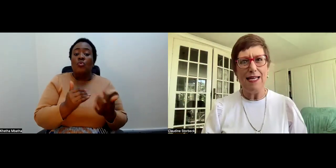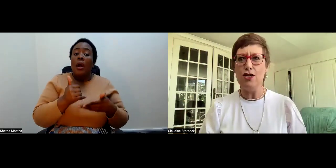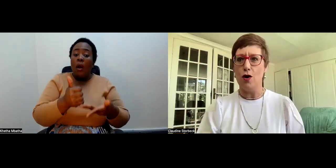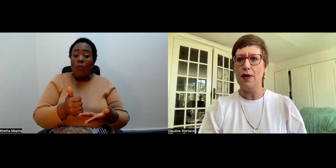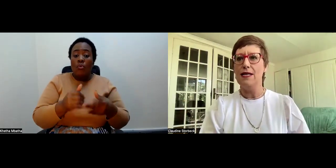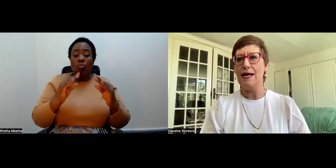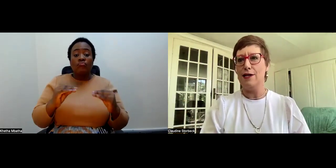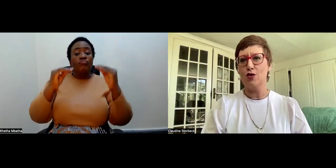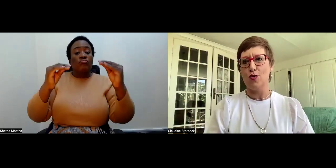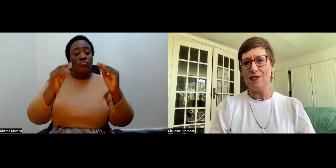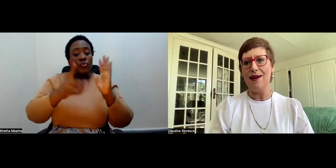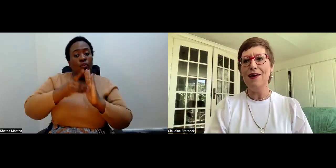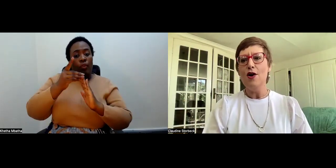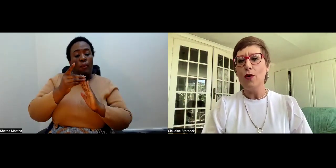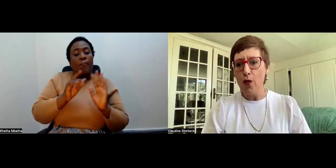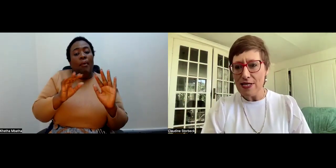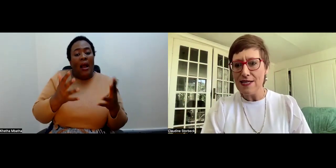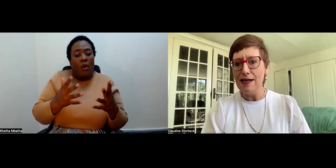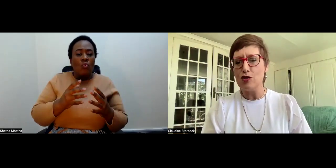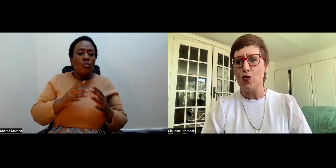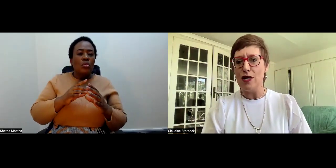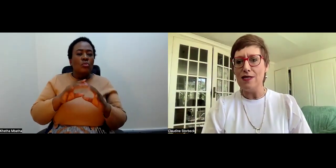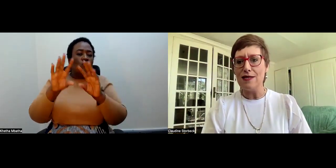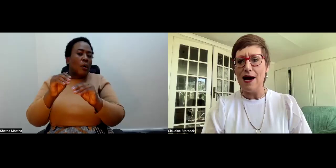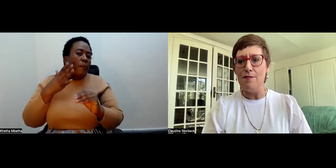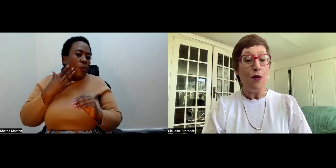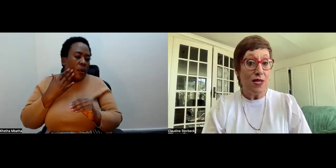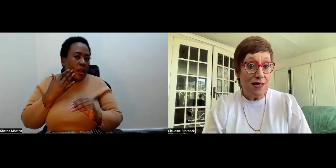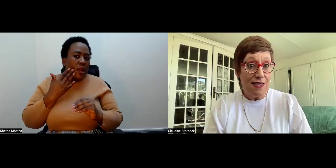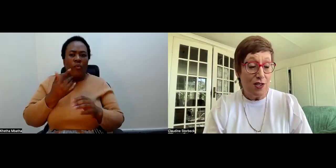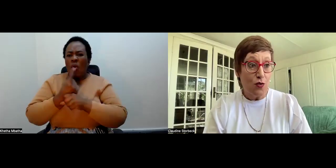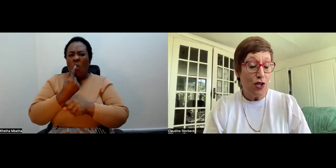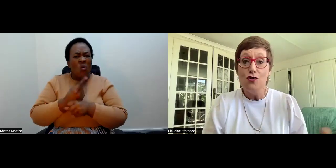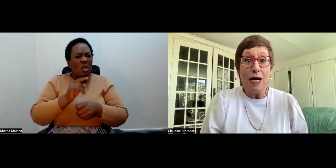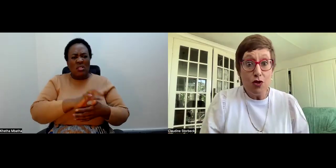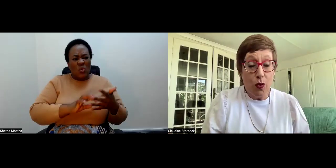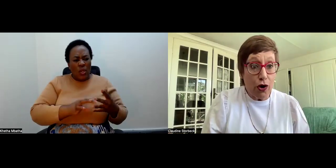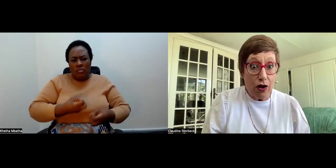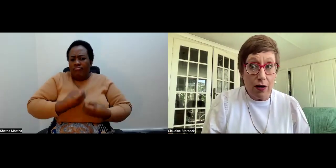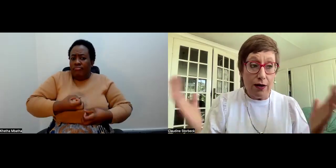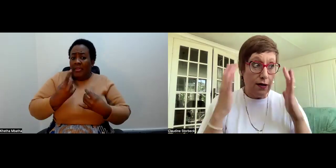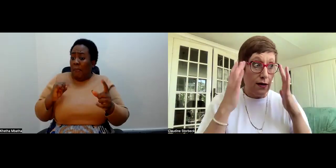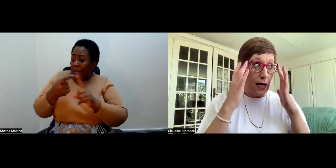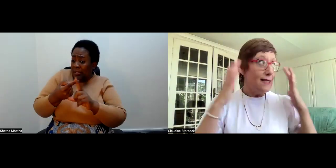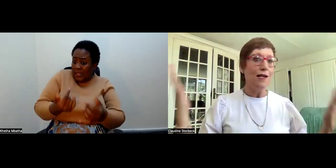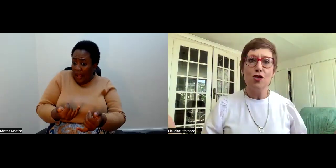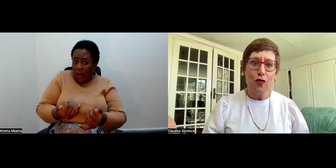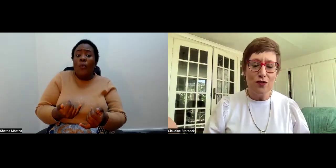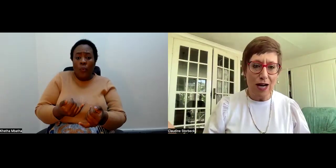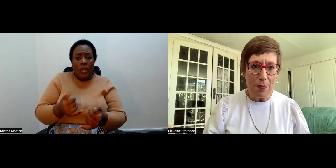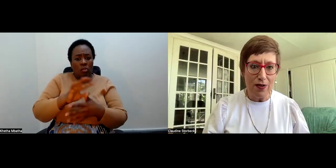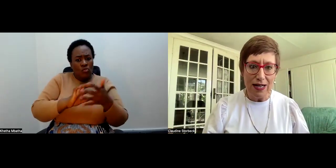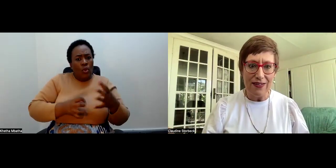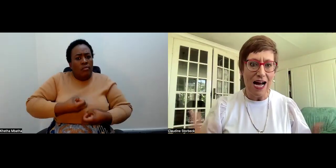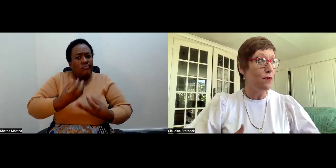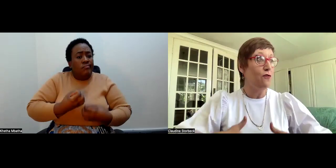never really stop telling stories. Hey, we're always telling stories, and we still tell stories. You come to work and tell stories of